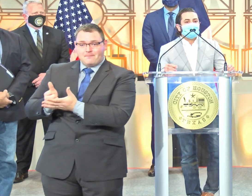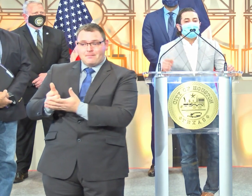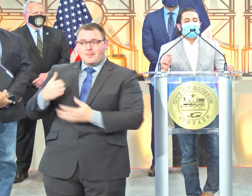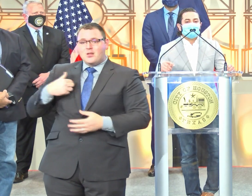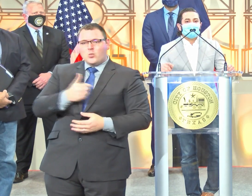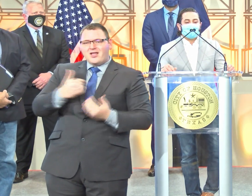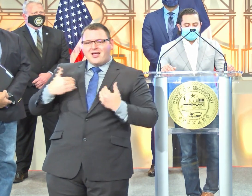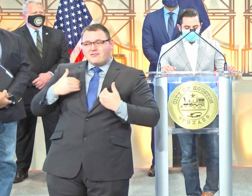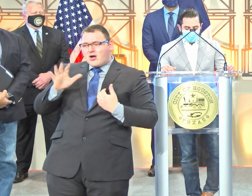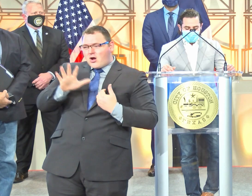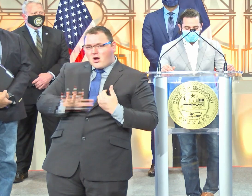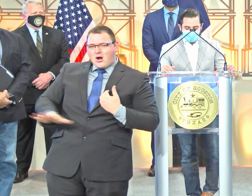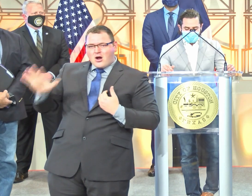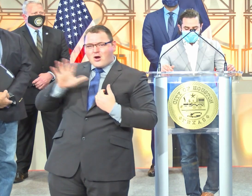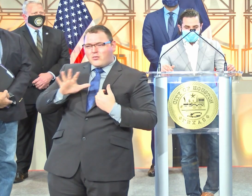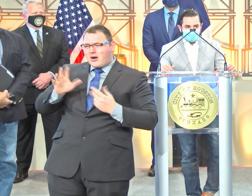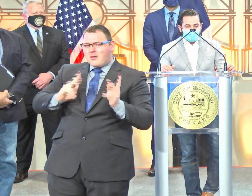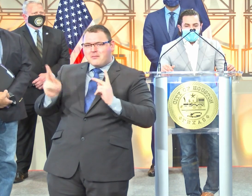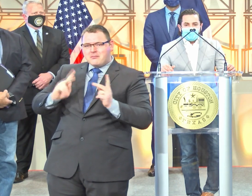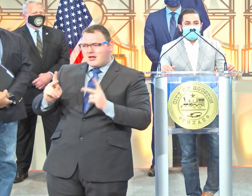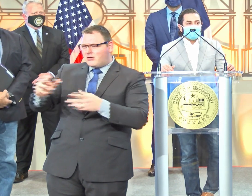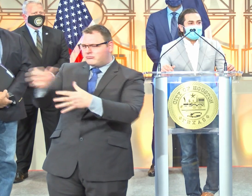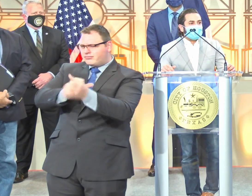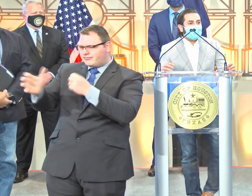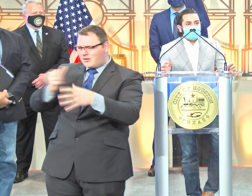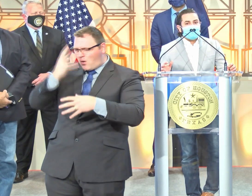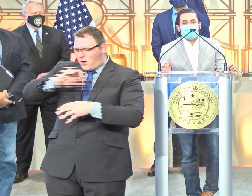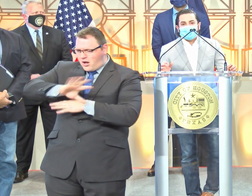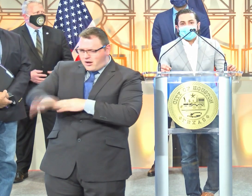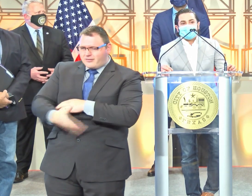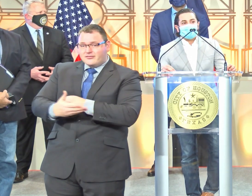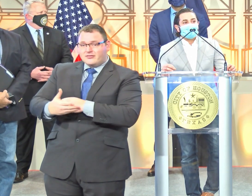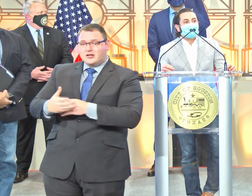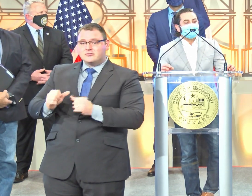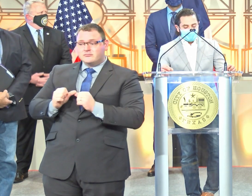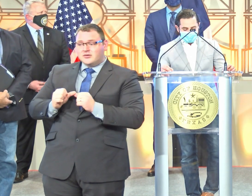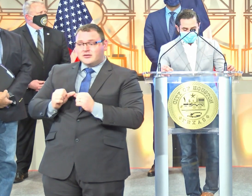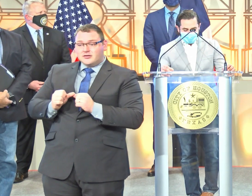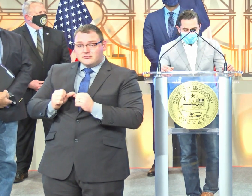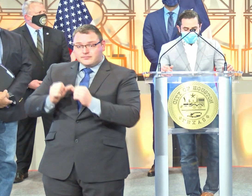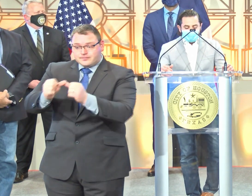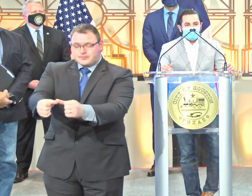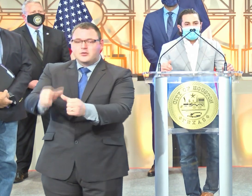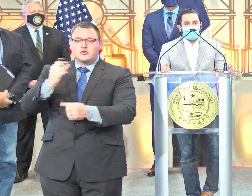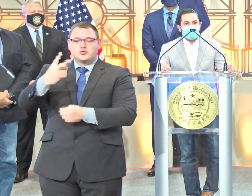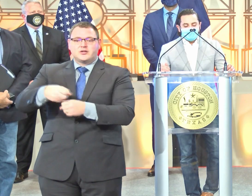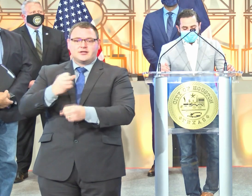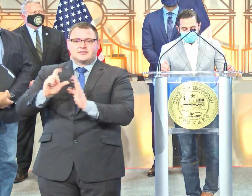Thanks, Mike. Let me call on Mark Eichenbaum, Special Advisor to the Mayor on Homelessness.